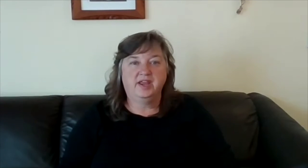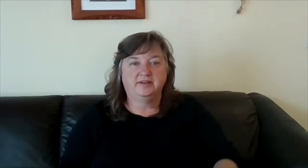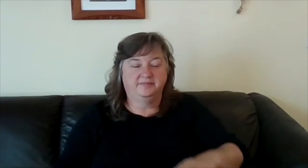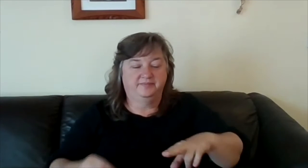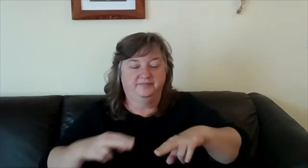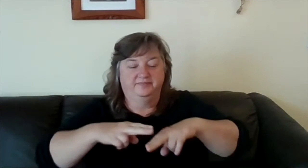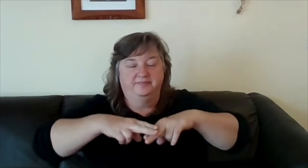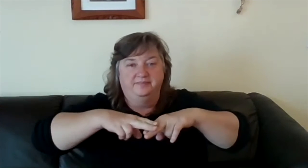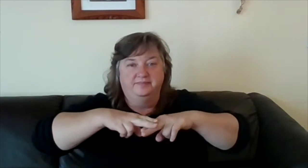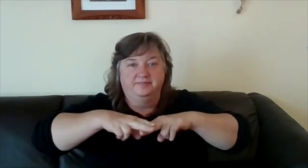Train.